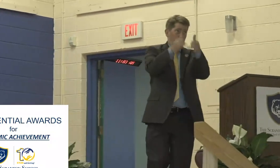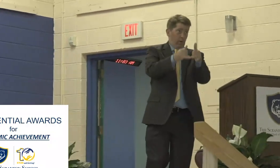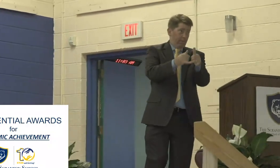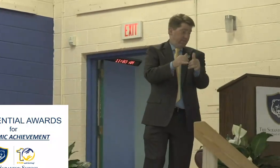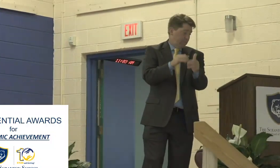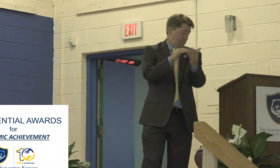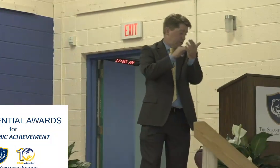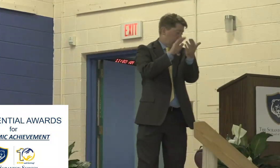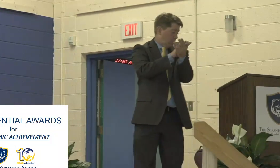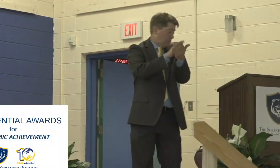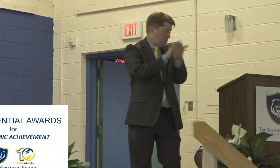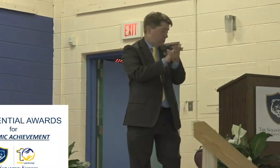the